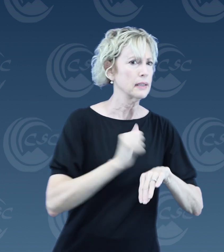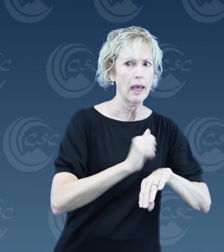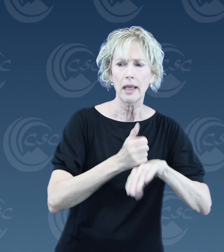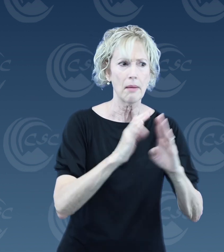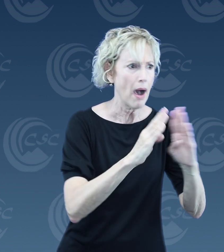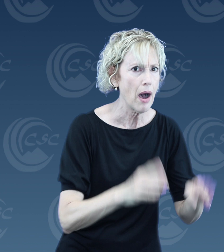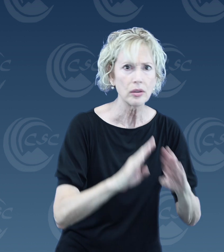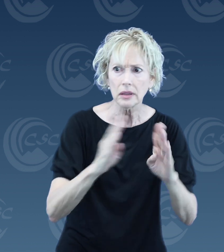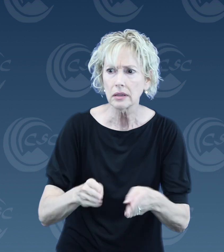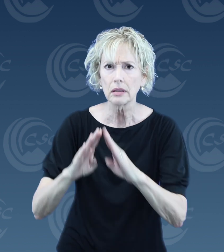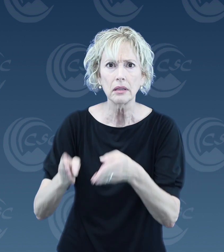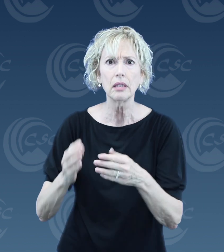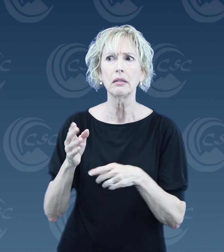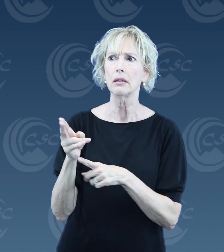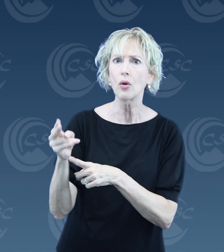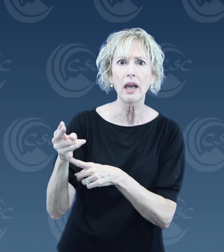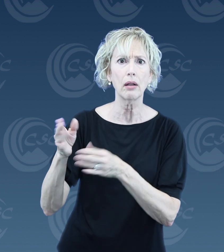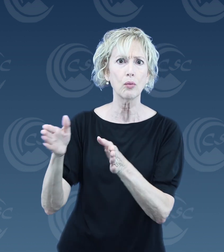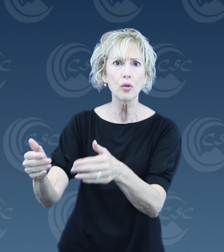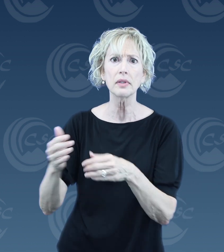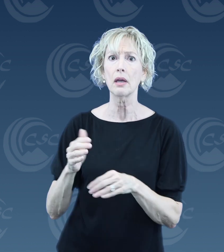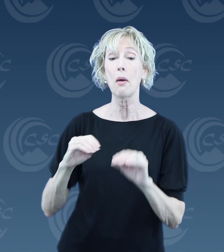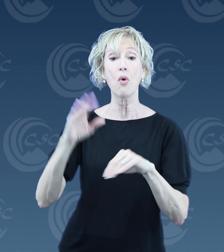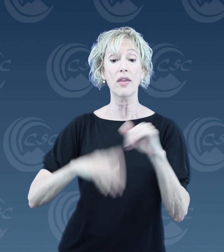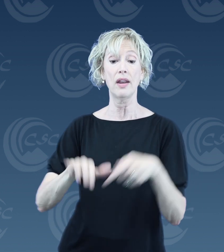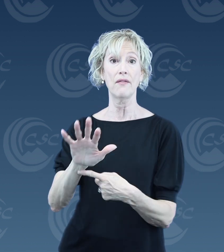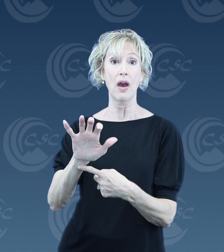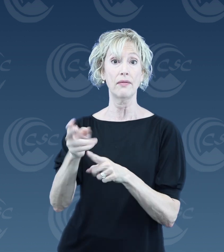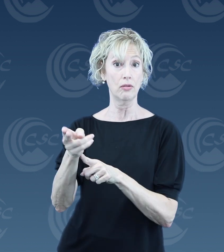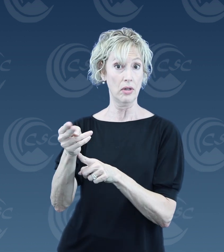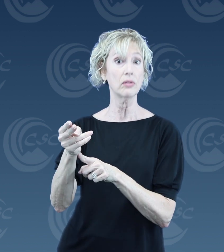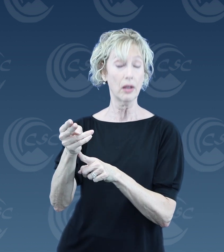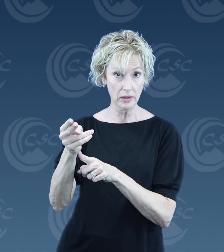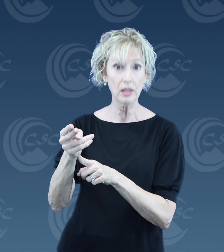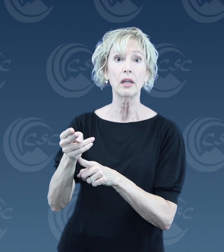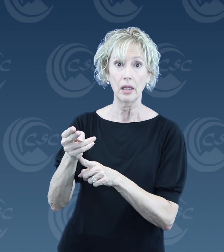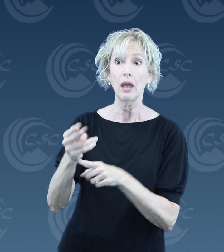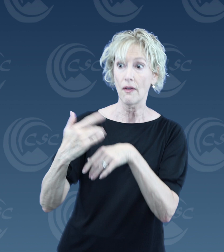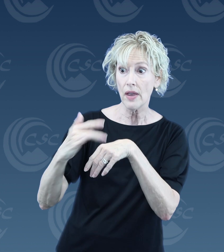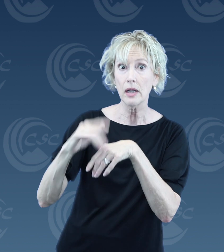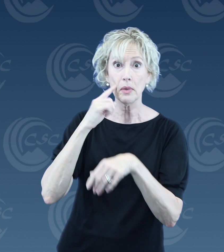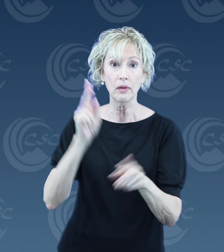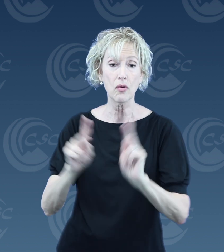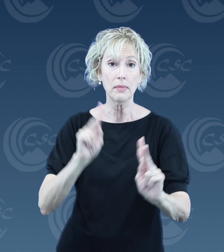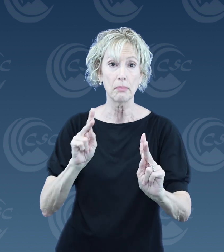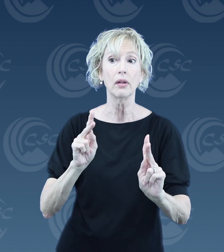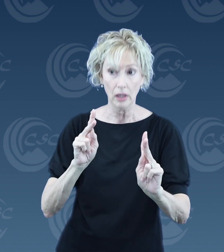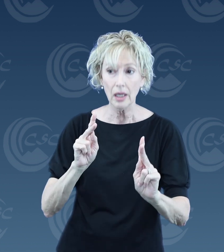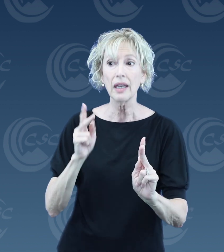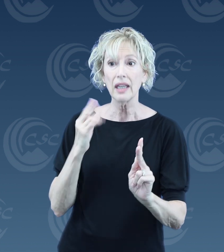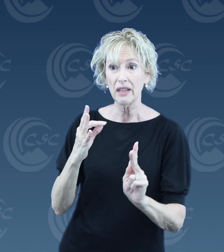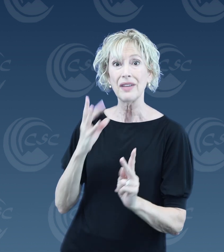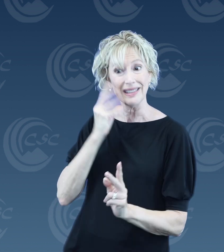together. In this case, these are hotel rooms. We have over 500 hotel rooms, which will be available to people who have